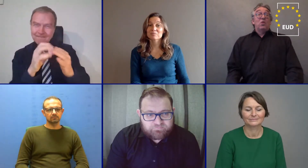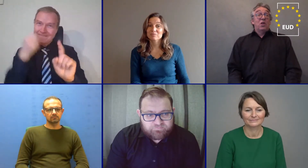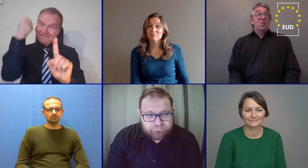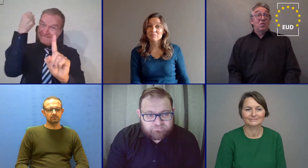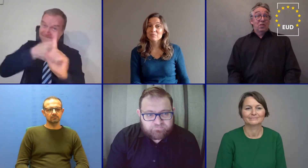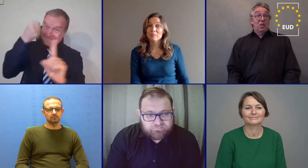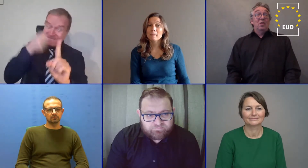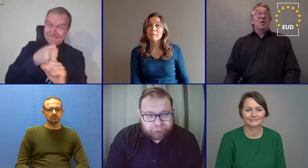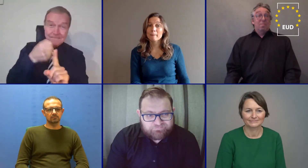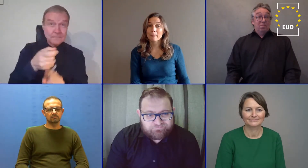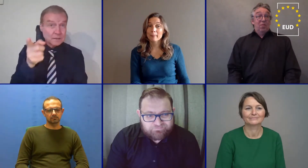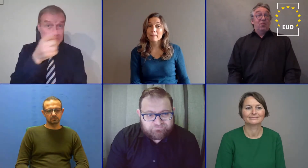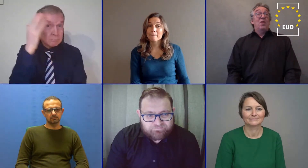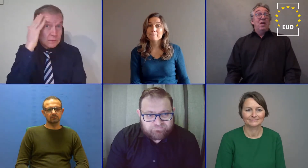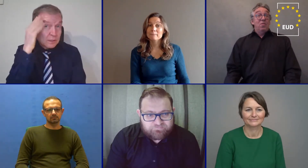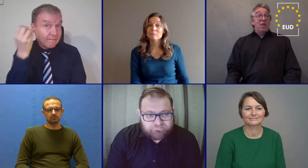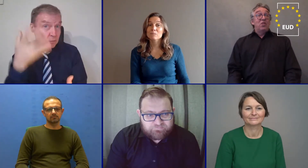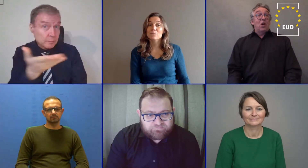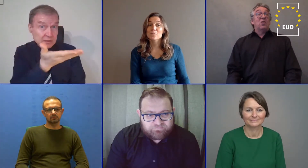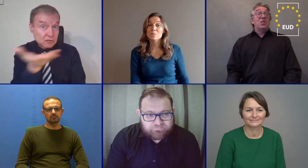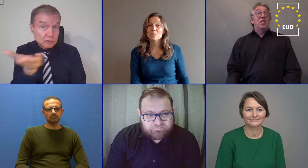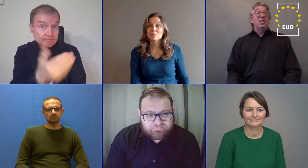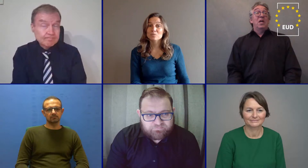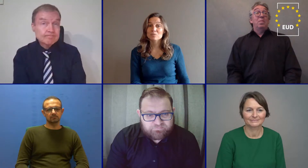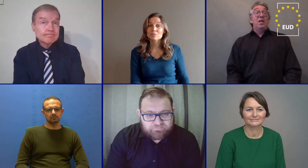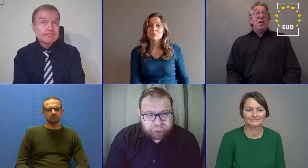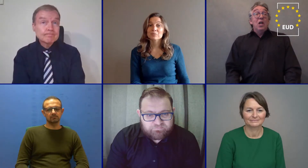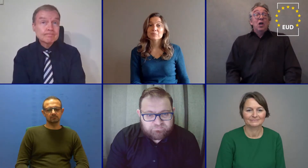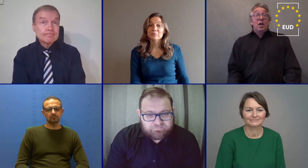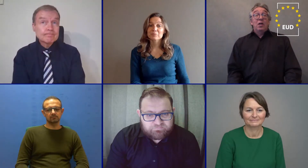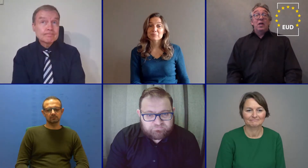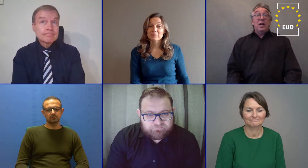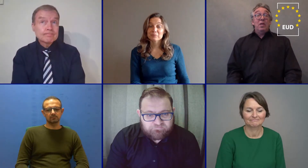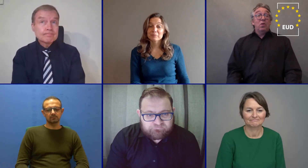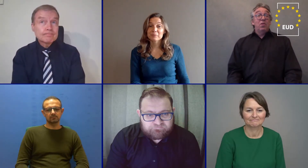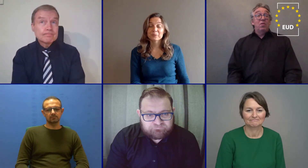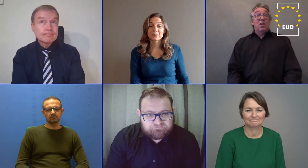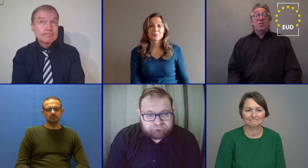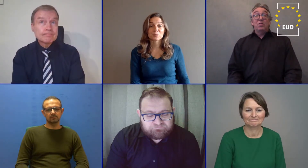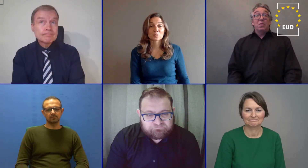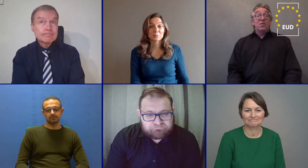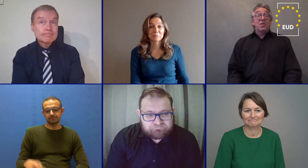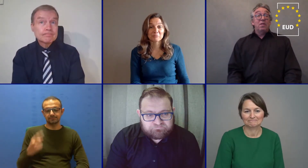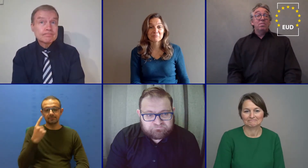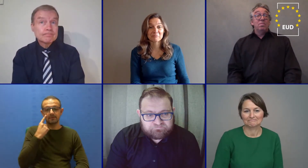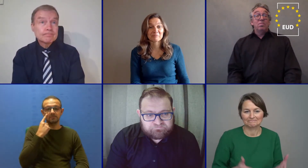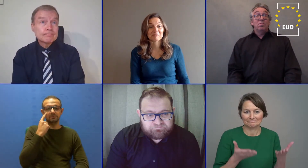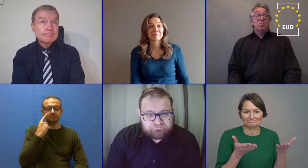also 3 relevant articles in the CRPD. Any one of you would like to respond to